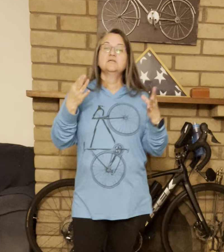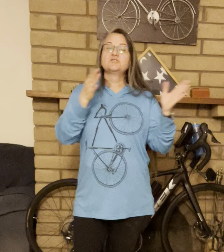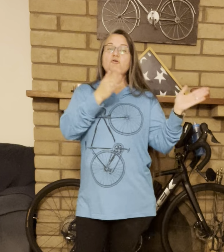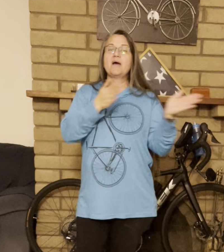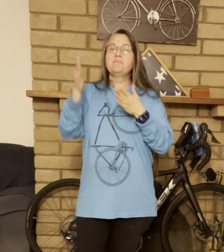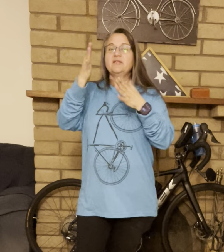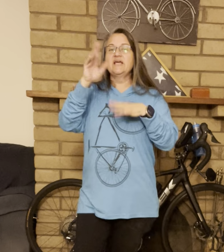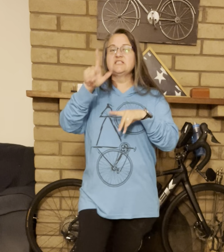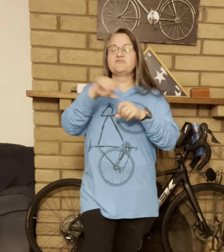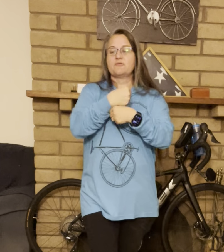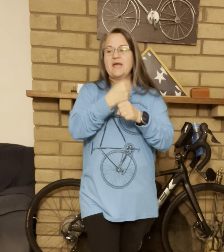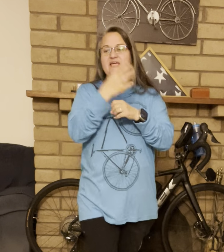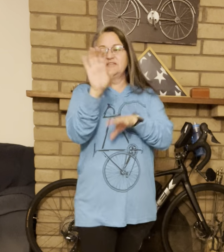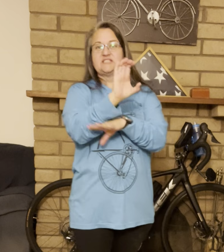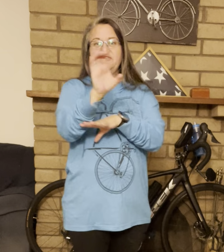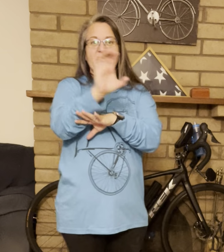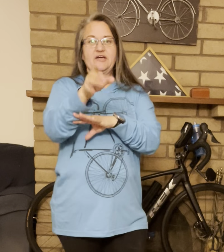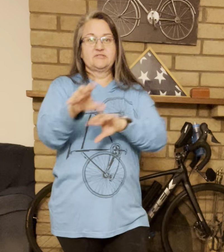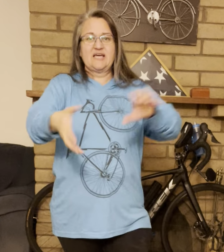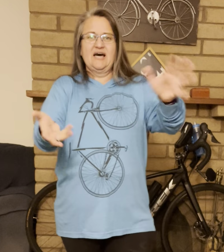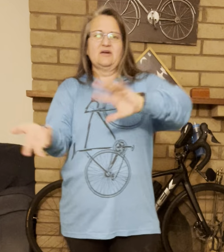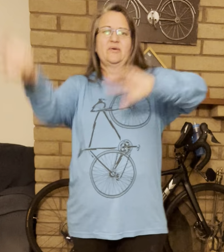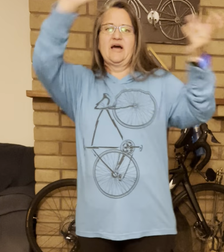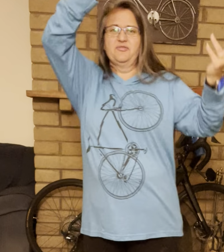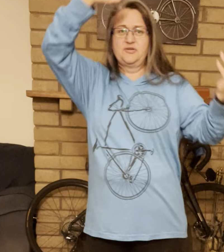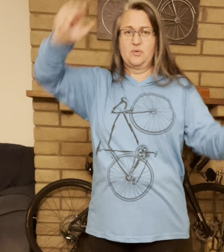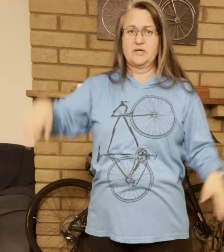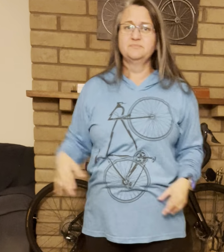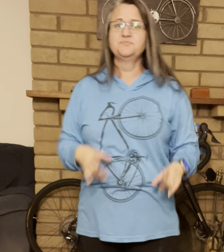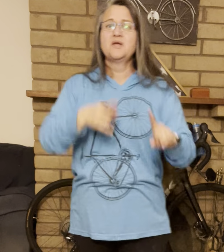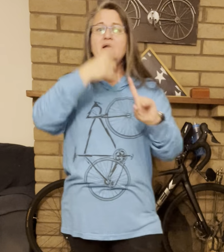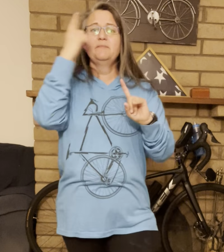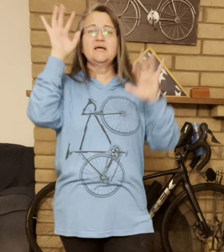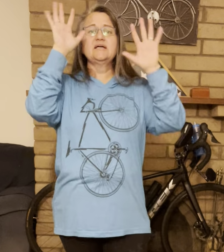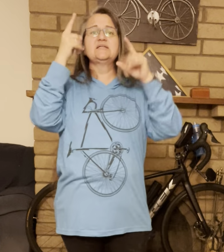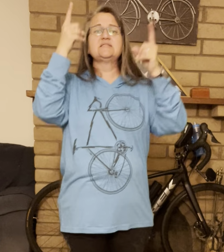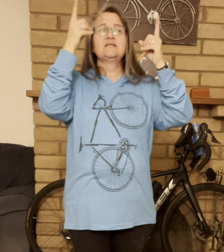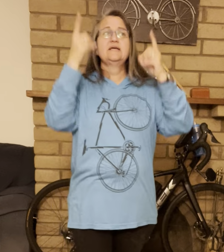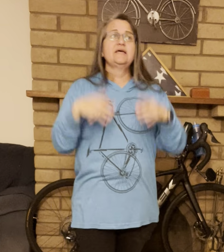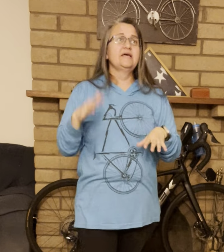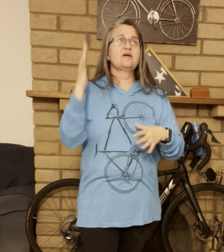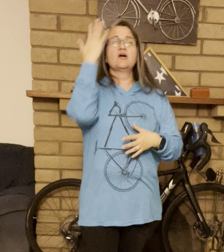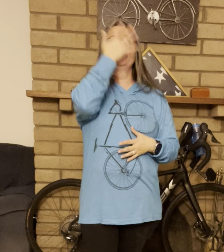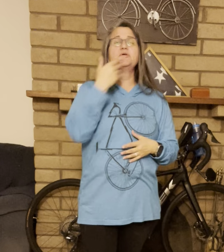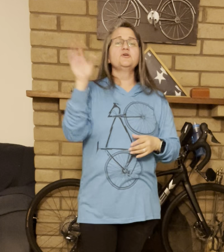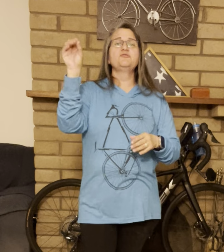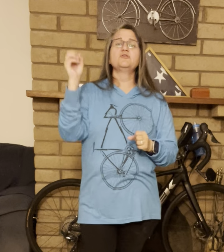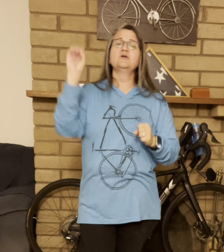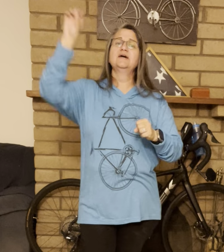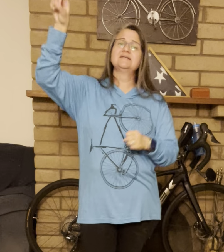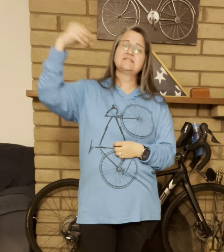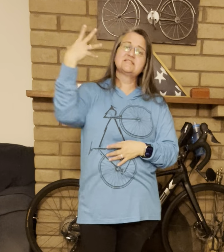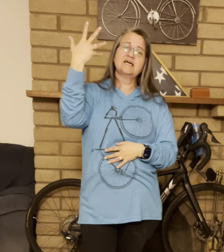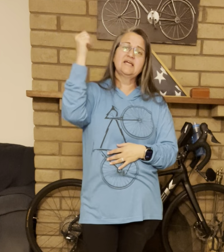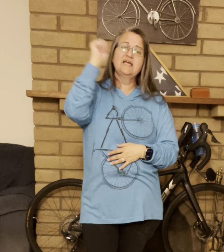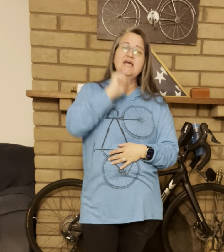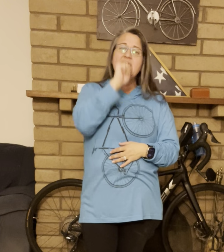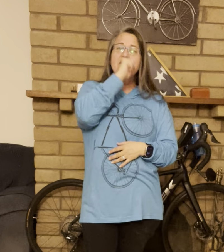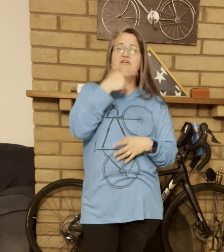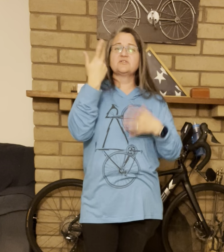So my plans for making these videos kind of went out the door because in our beautiful sunny